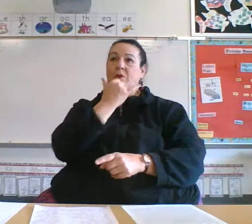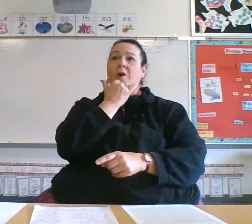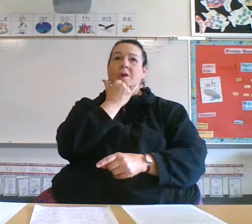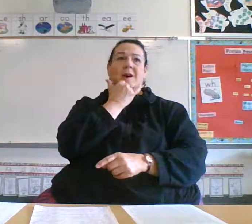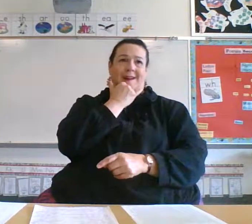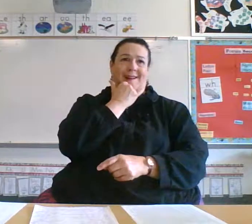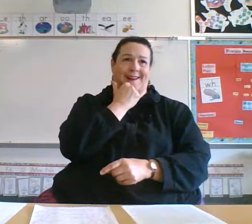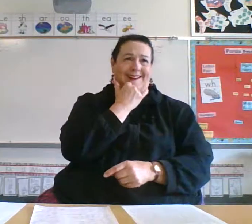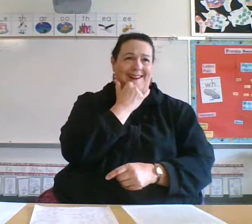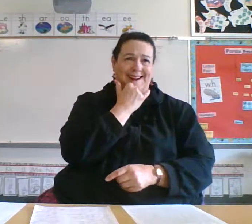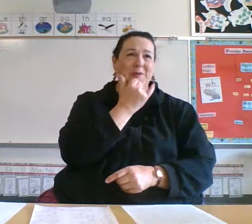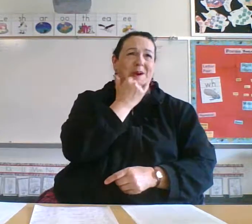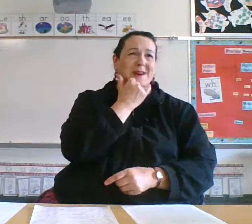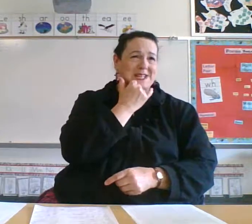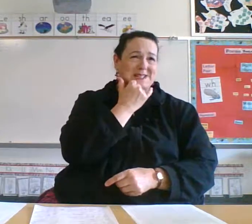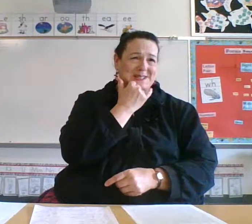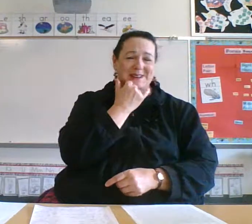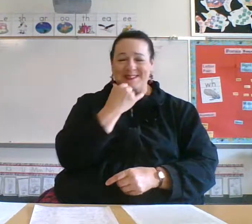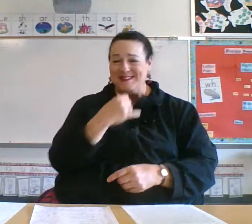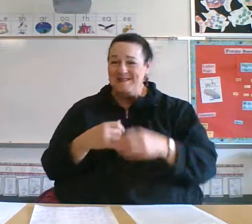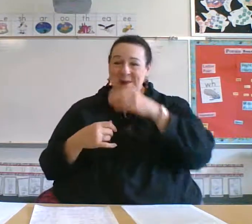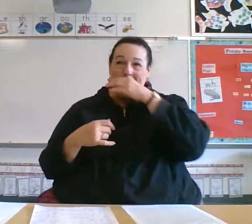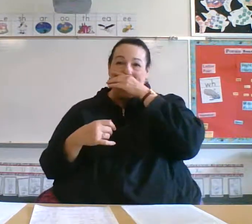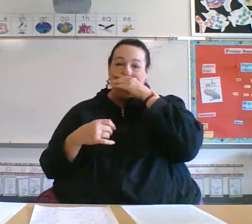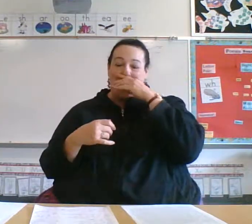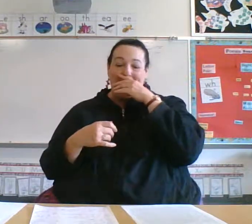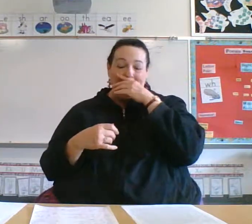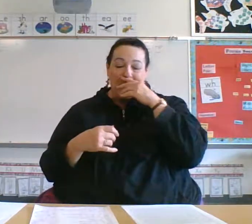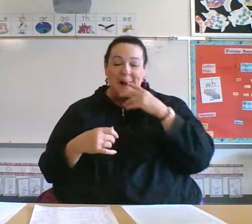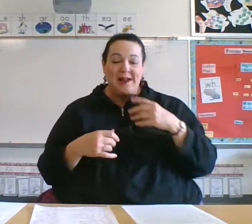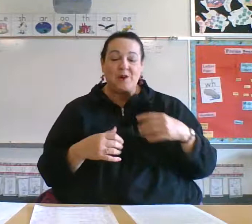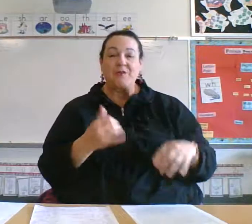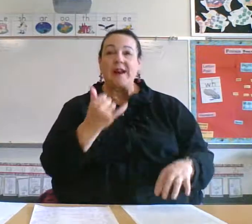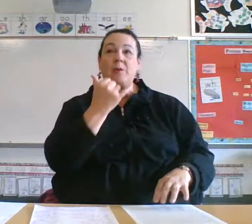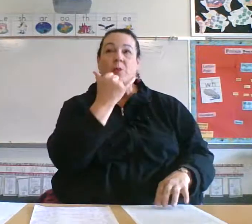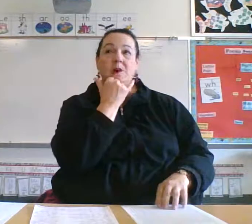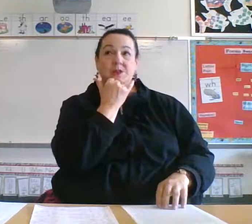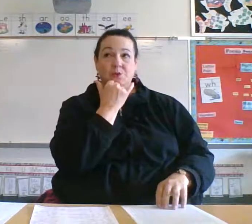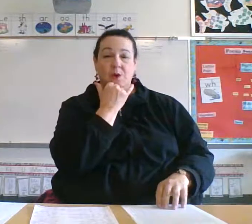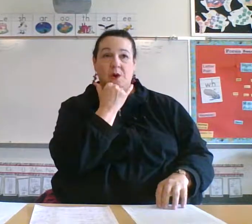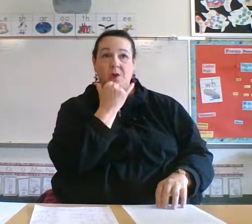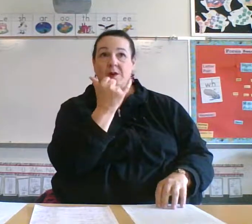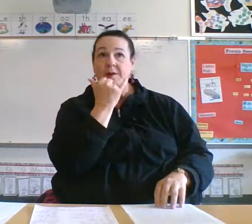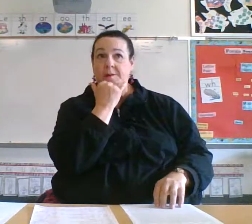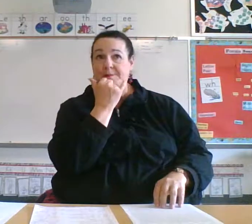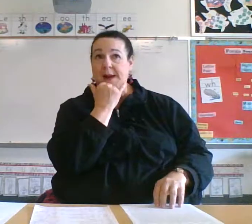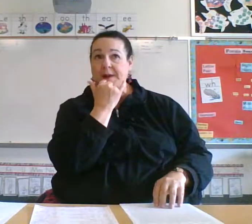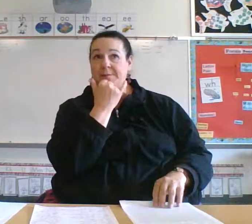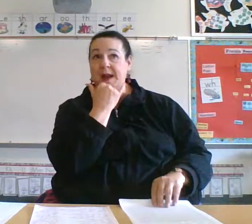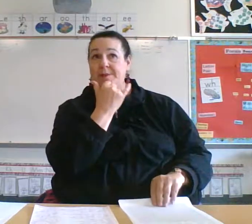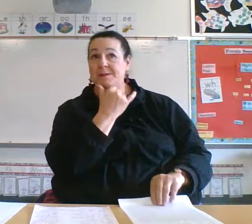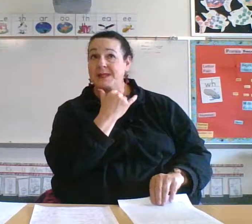Wrong. Wrong is easier. Okay. And don't forget, once it's wrong, tap, tap, tap is